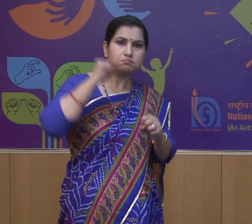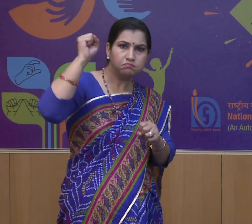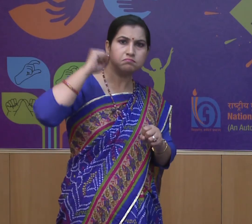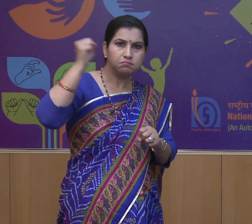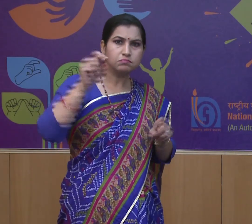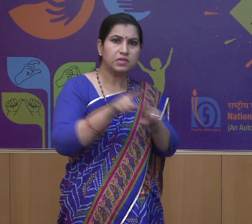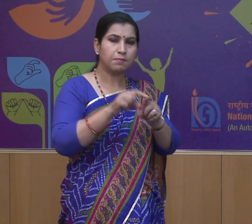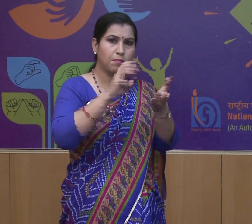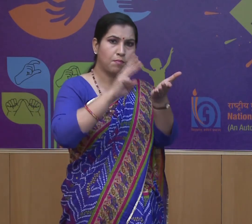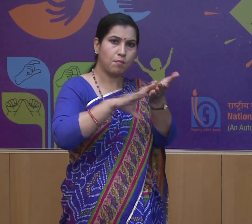like the Moplah,